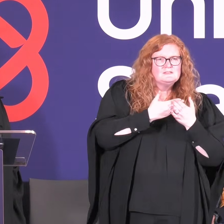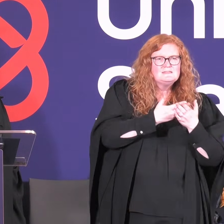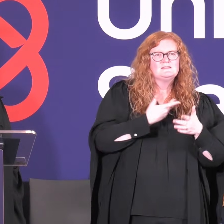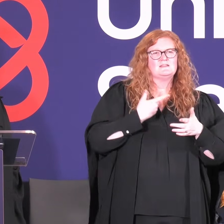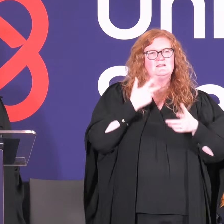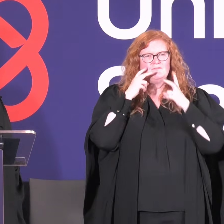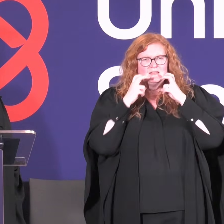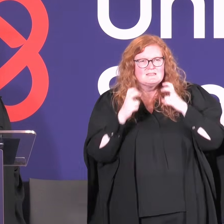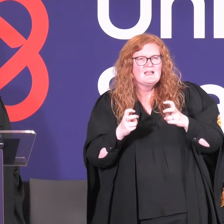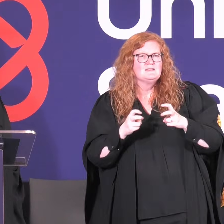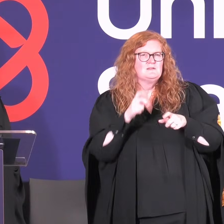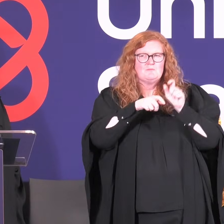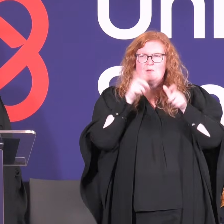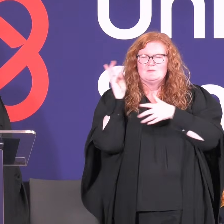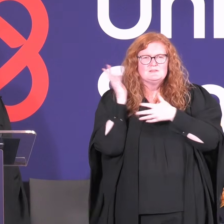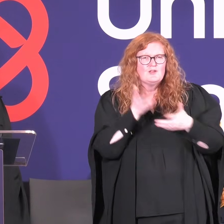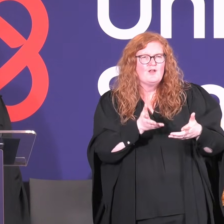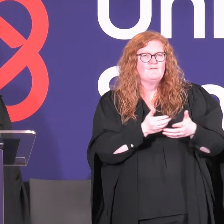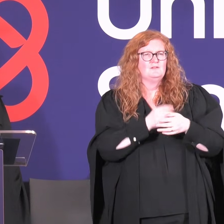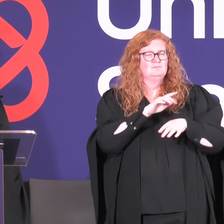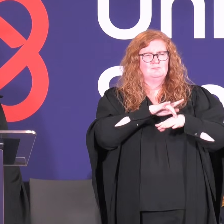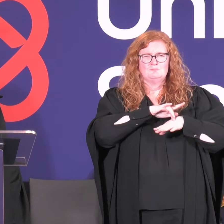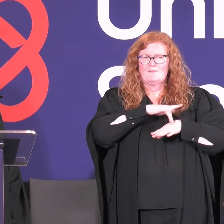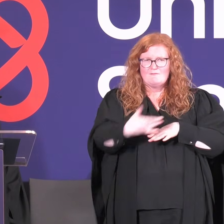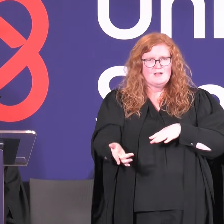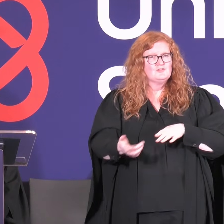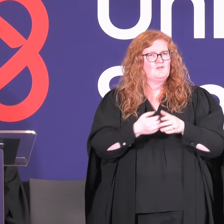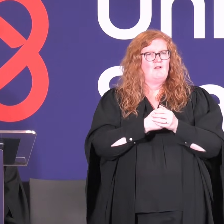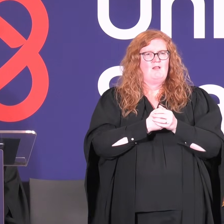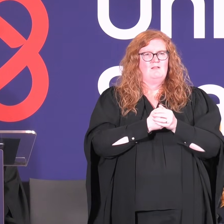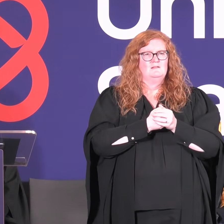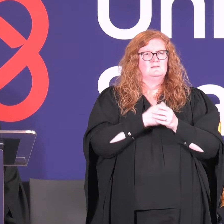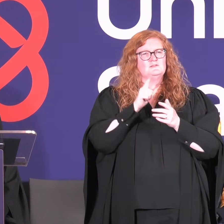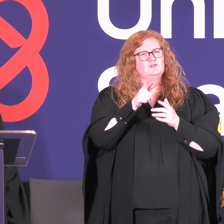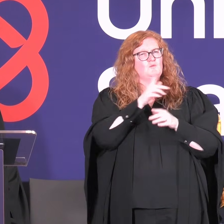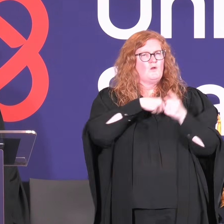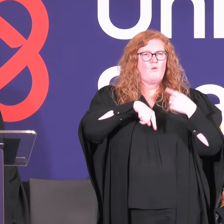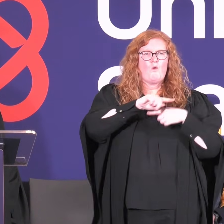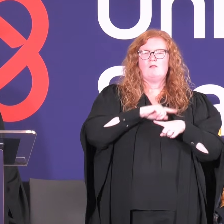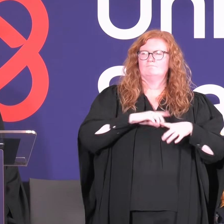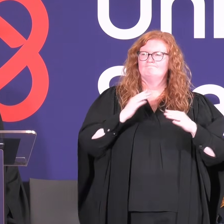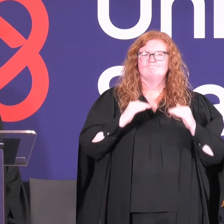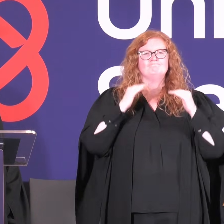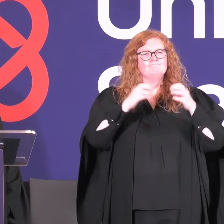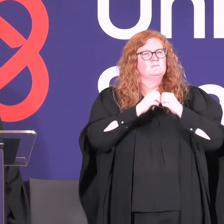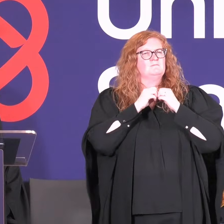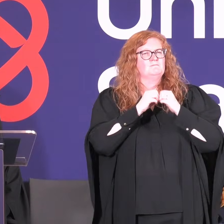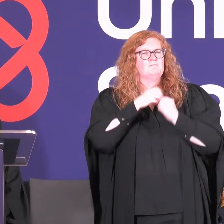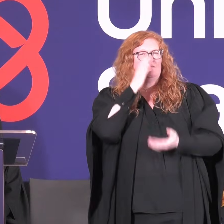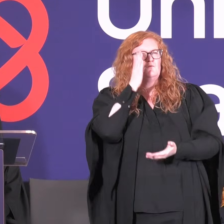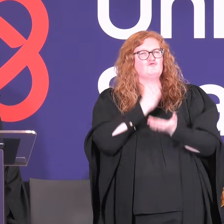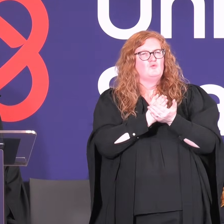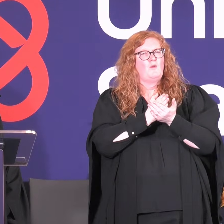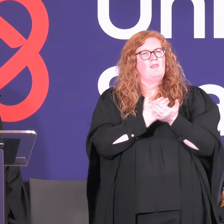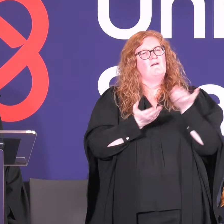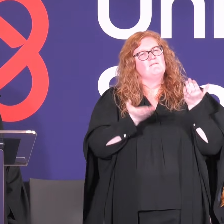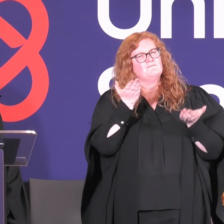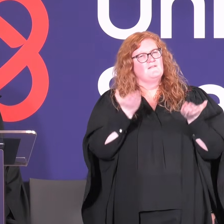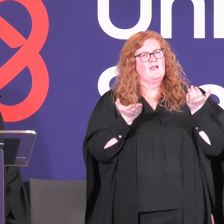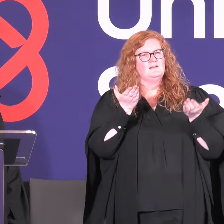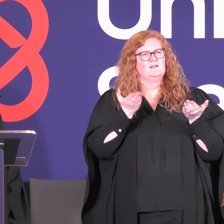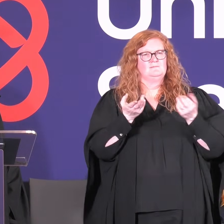investigators, public servants, professionals who will uphold the values of truth, fairness,